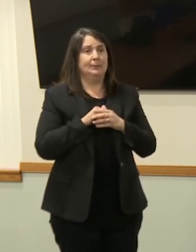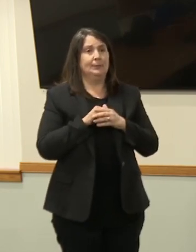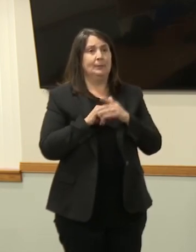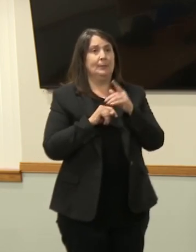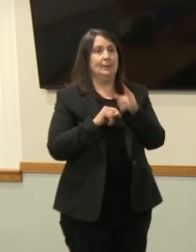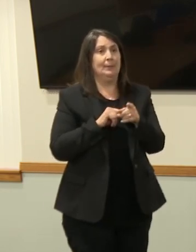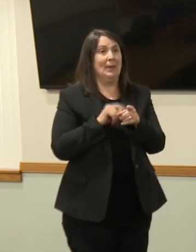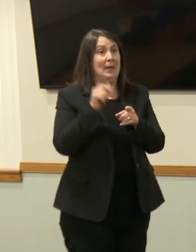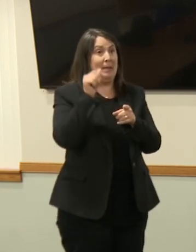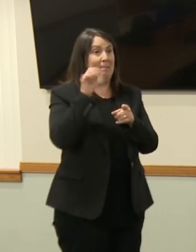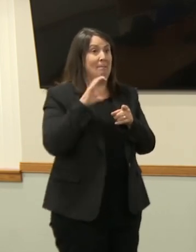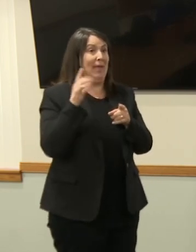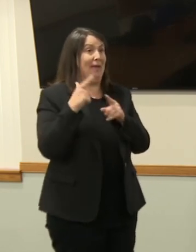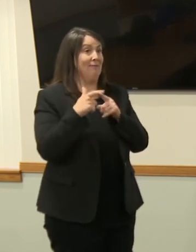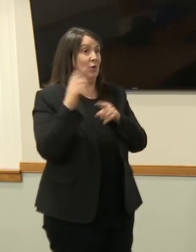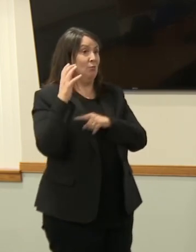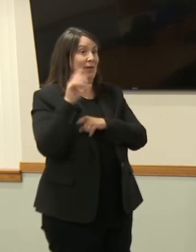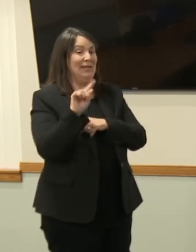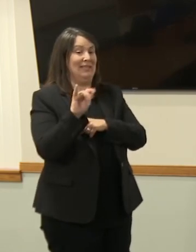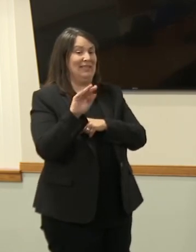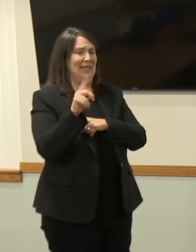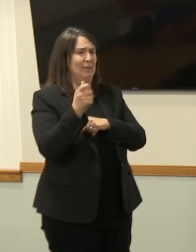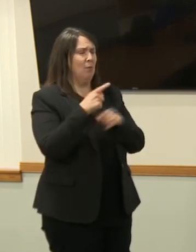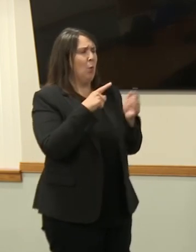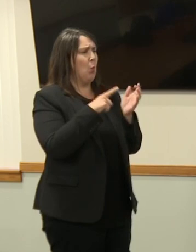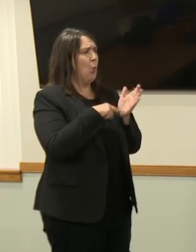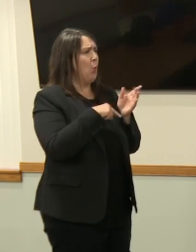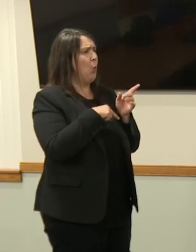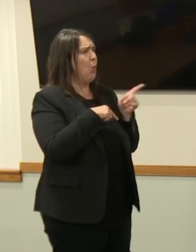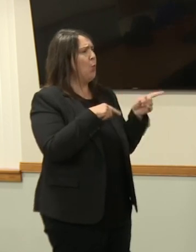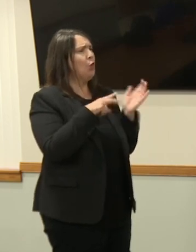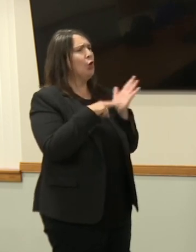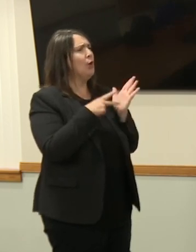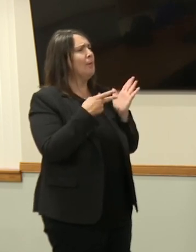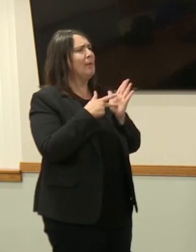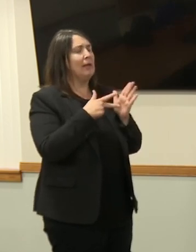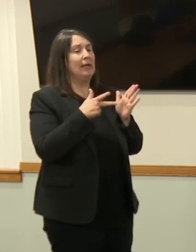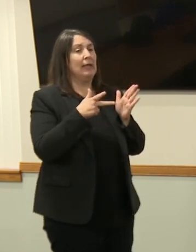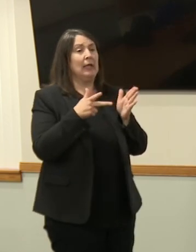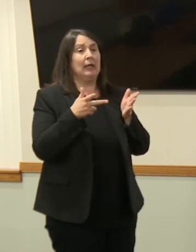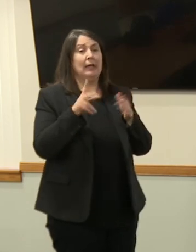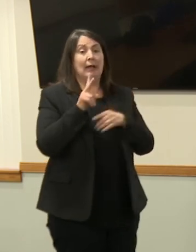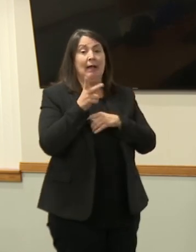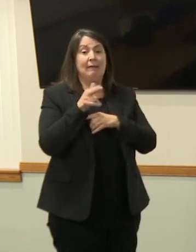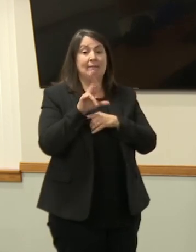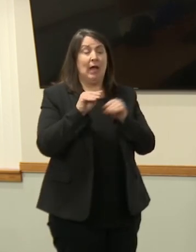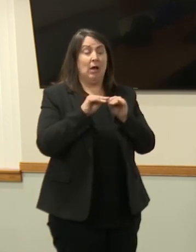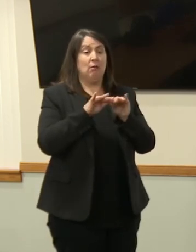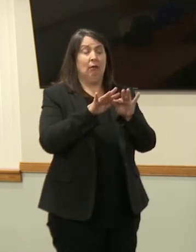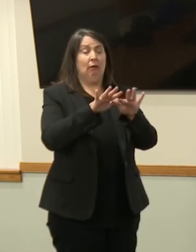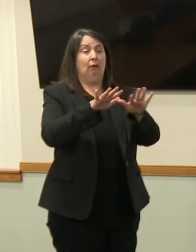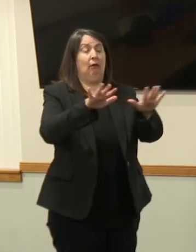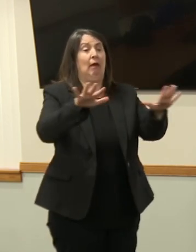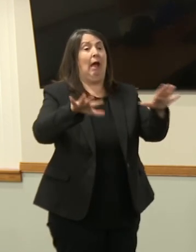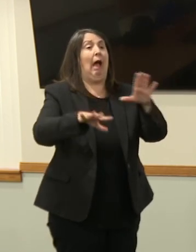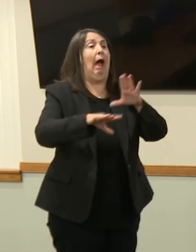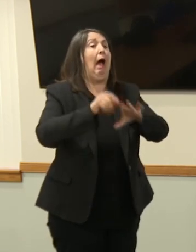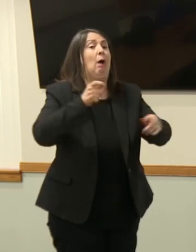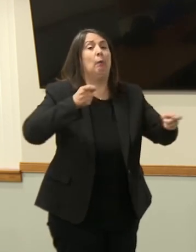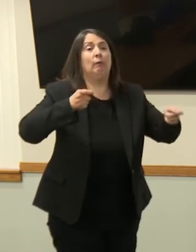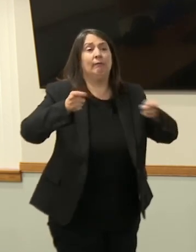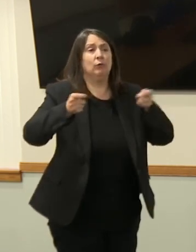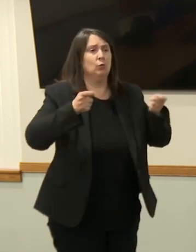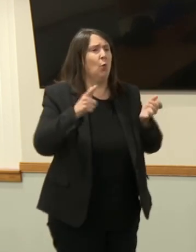or maybe an illustration? What does uncontrolled spread of this virus area look like if what we're seeing right now is not indeed uncontrolled